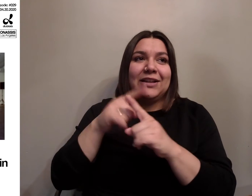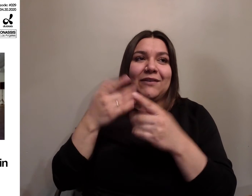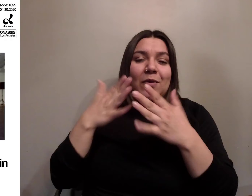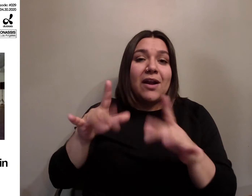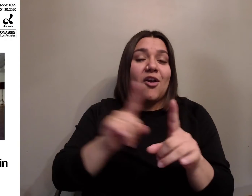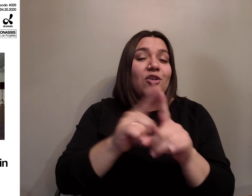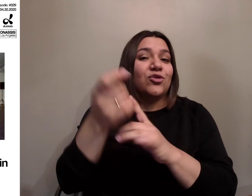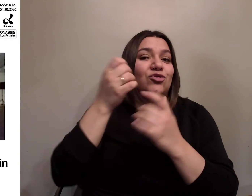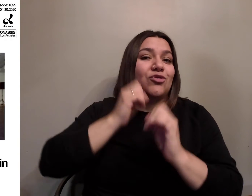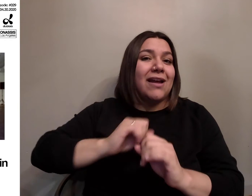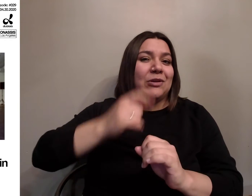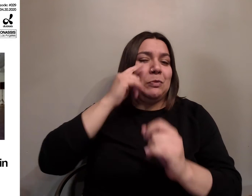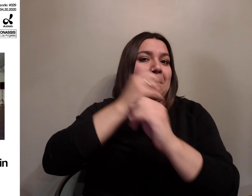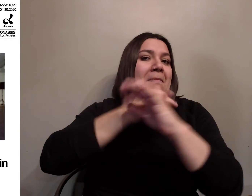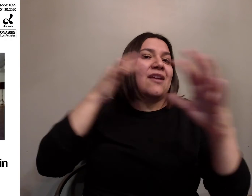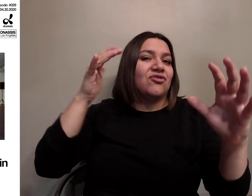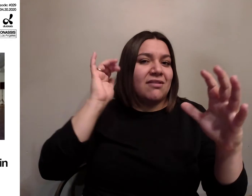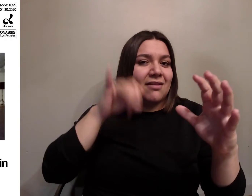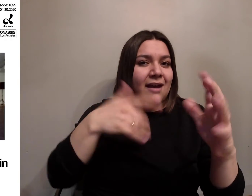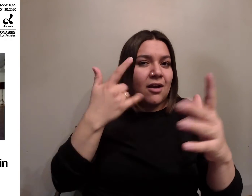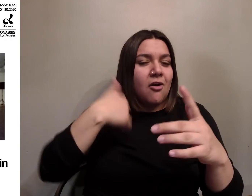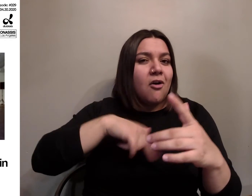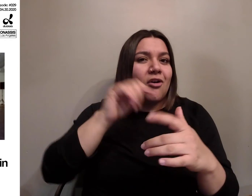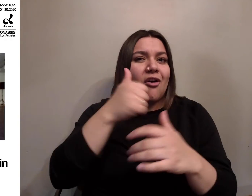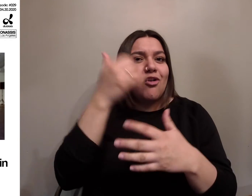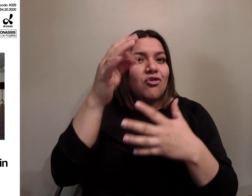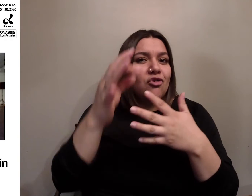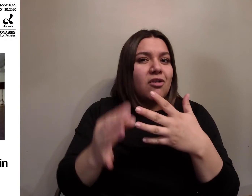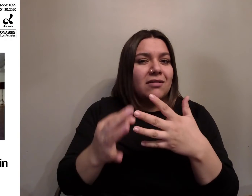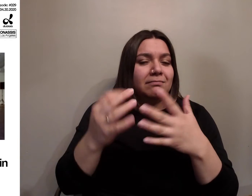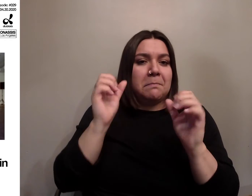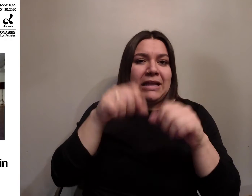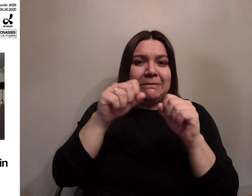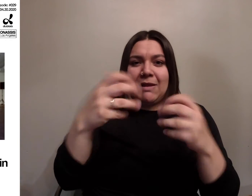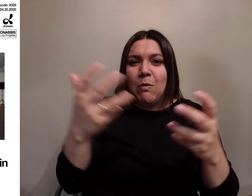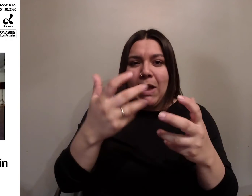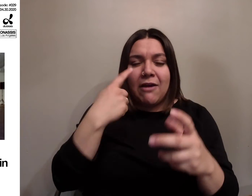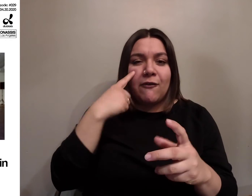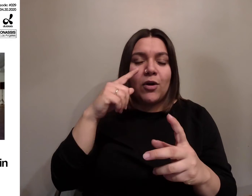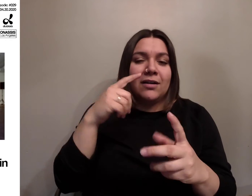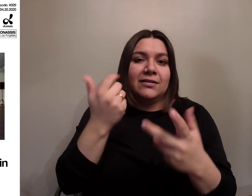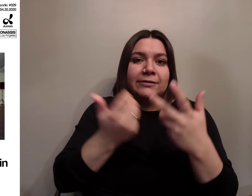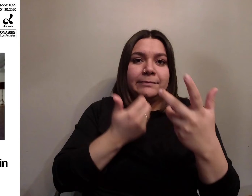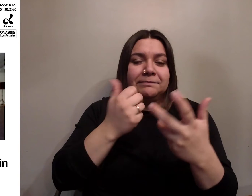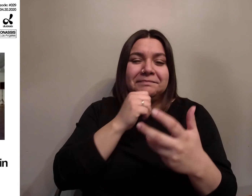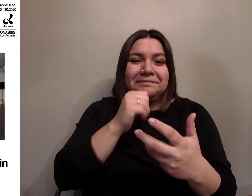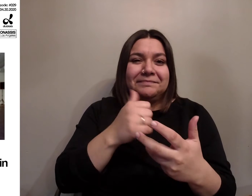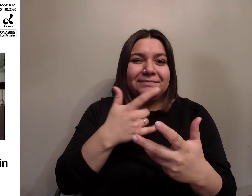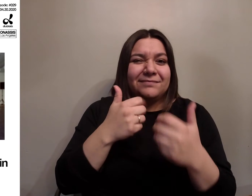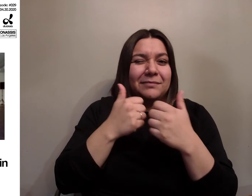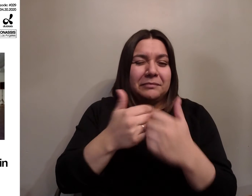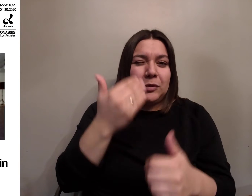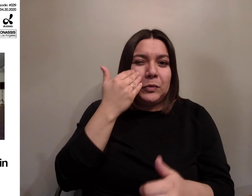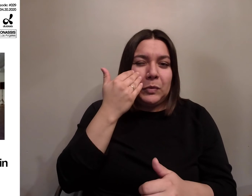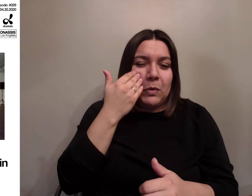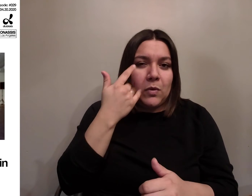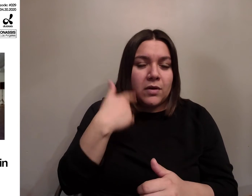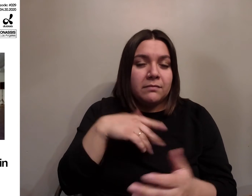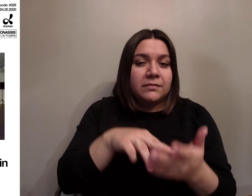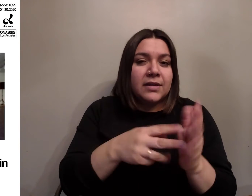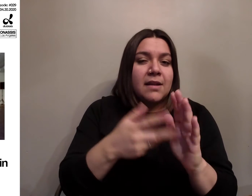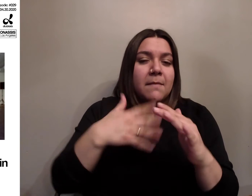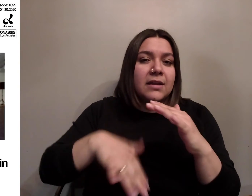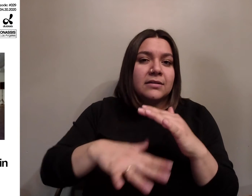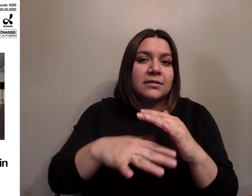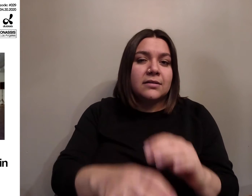is entrenched in like binaries, hierarchies, and revolving around capital.